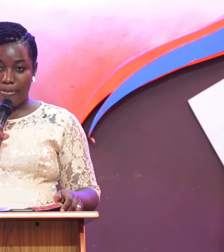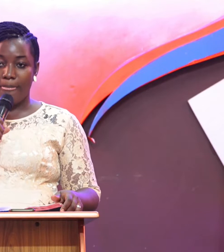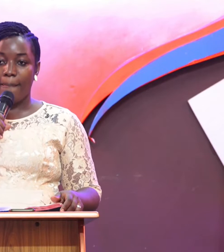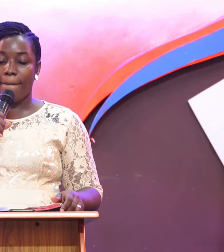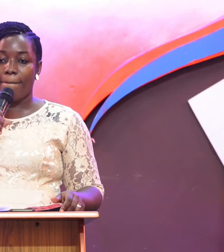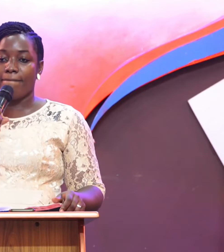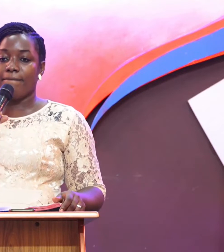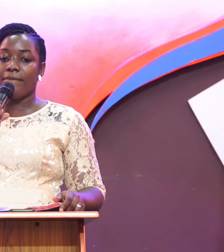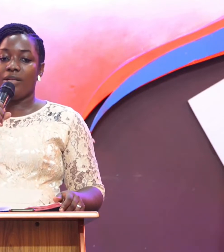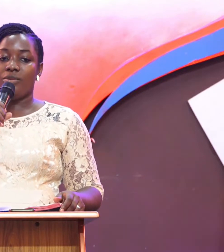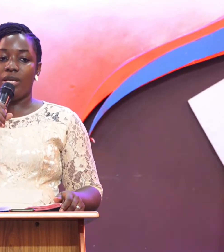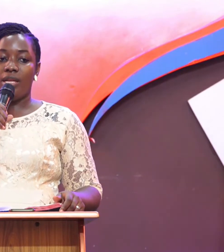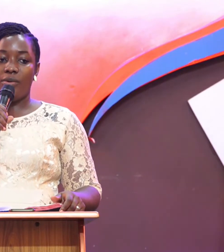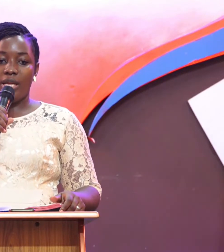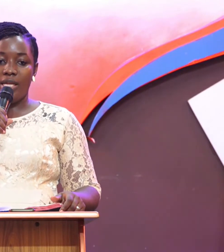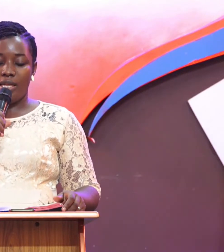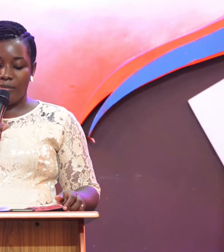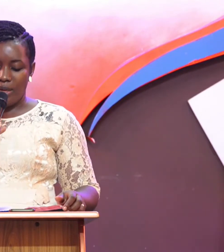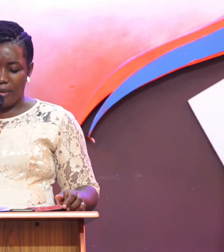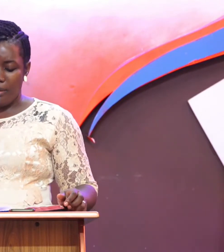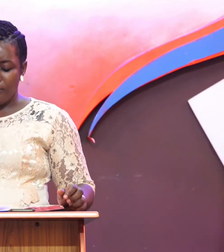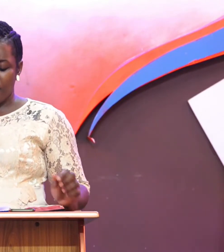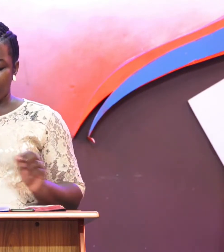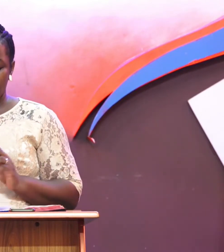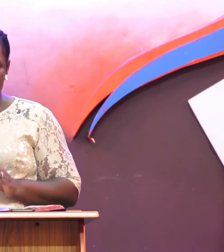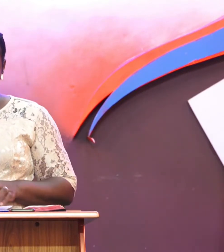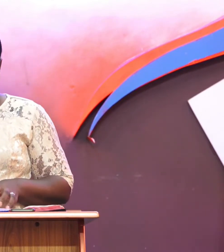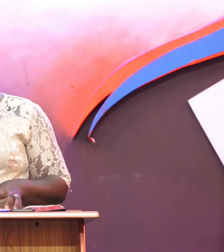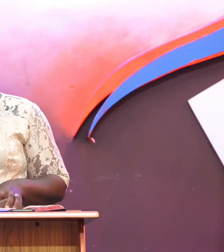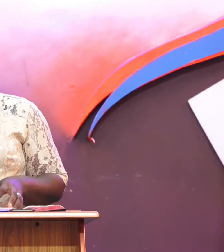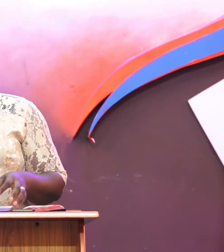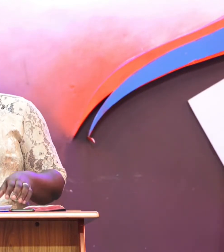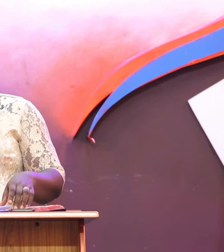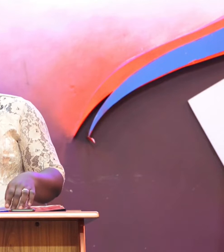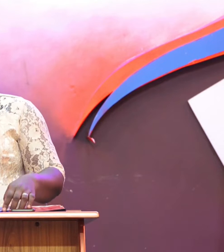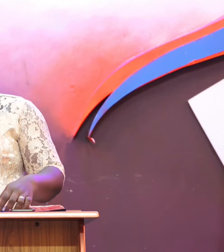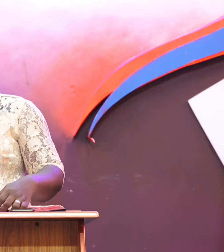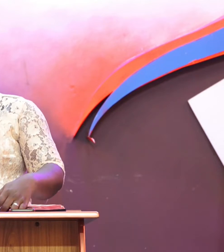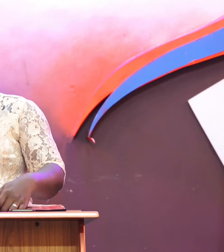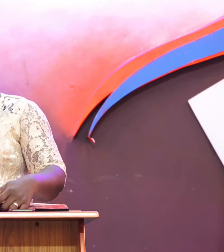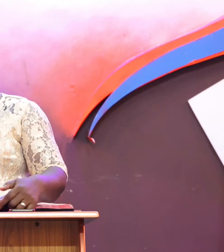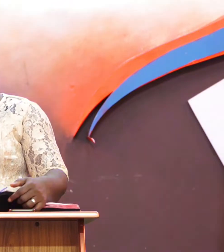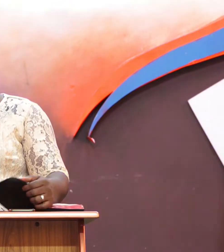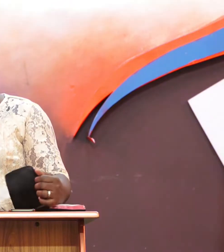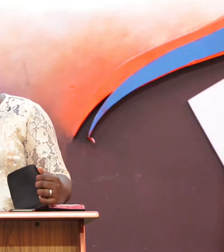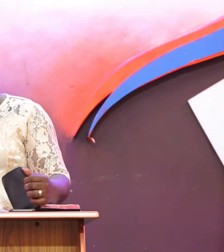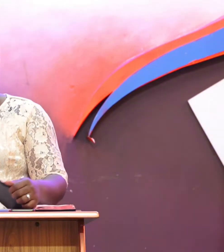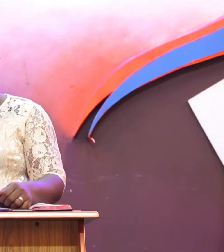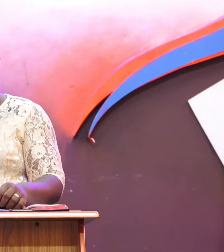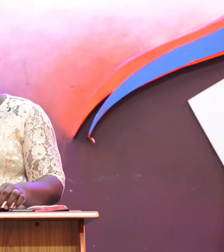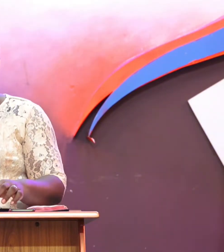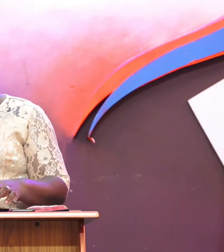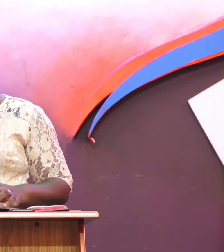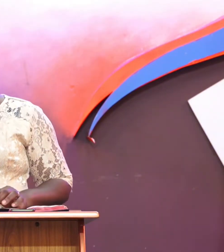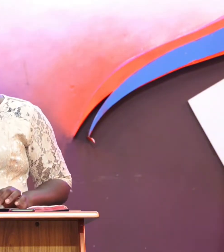that the Lord will deal you good. Tugenda kwegayirira Mukama. We are going to beseech the Lord. Tugenda kwegayirira Katonda naddala